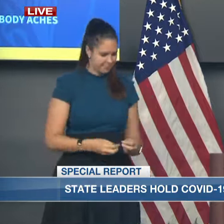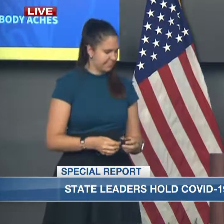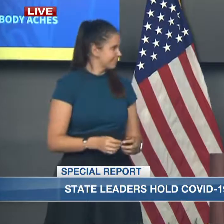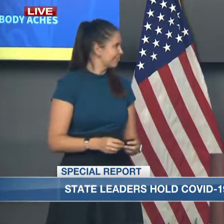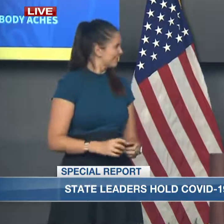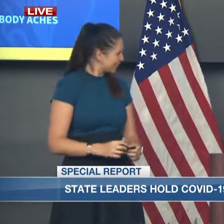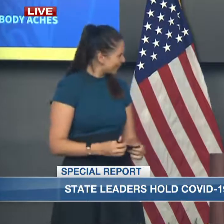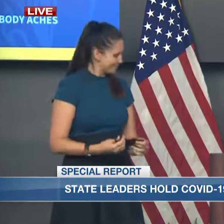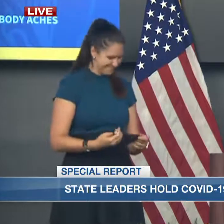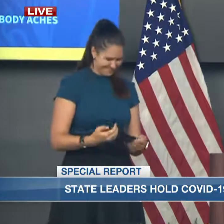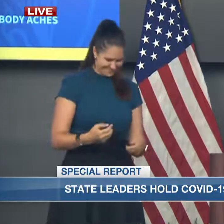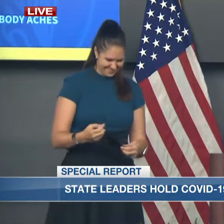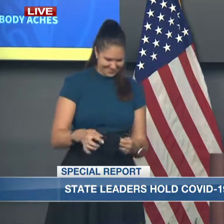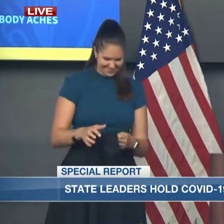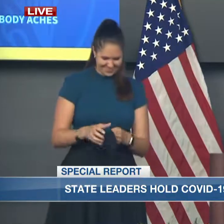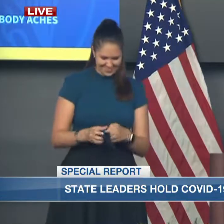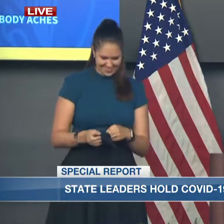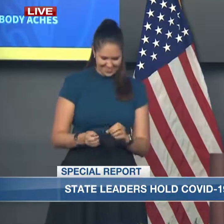And thank you again.